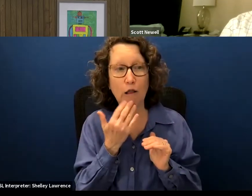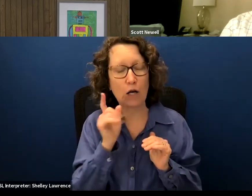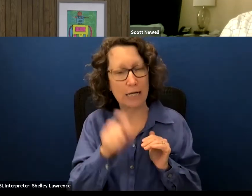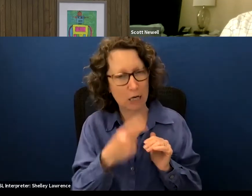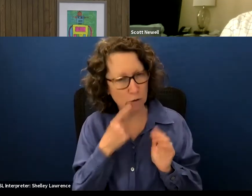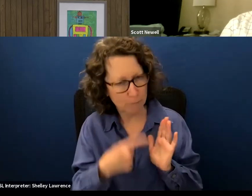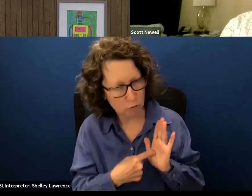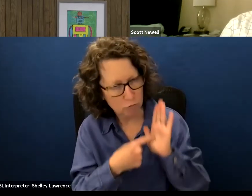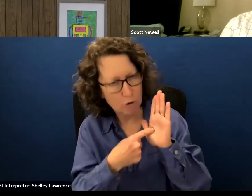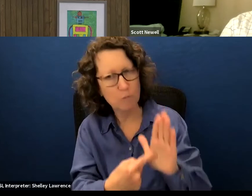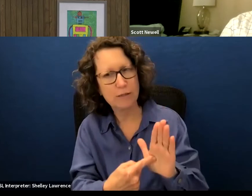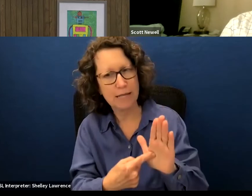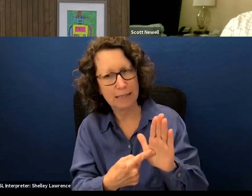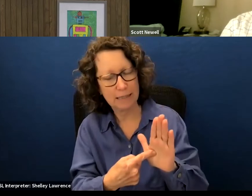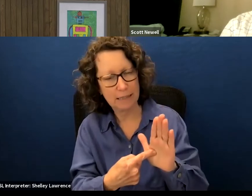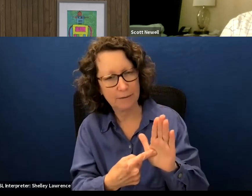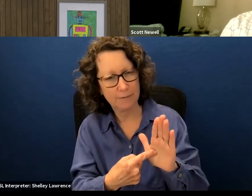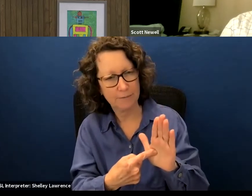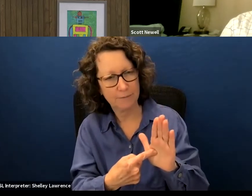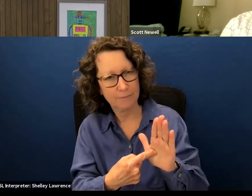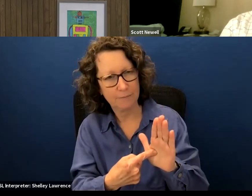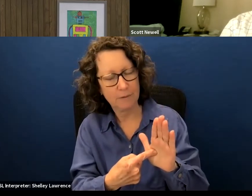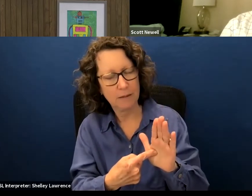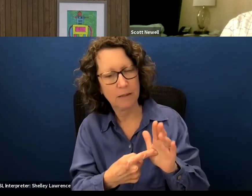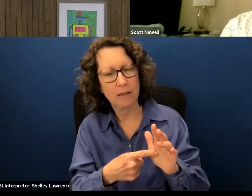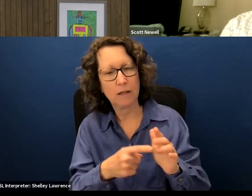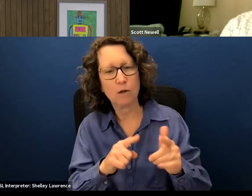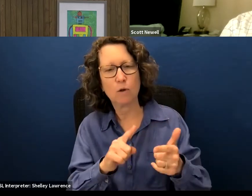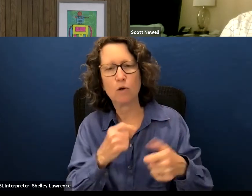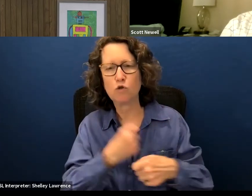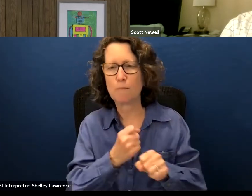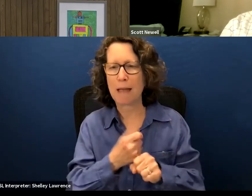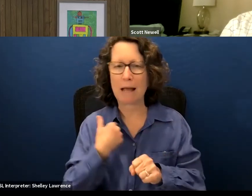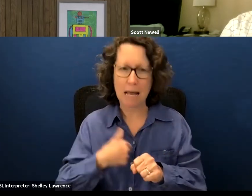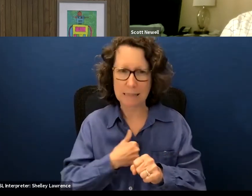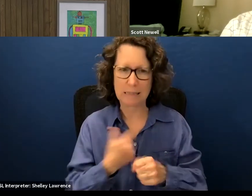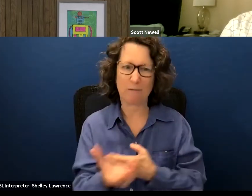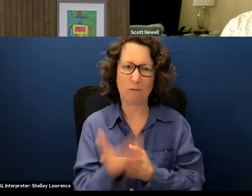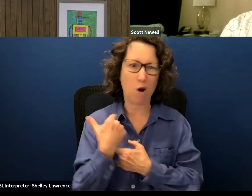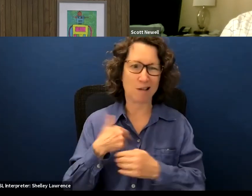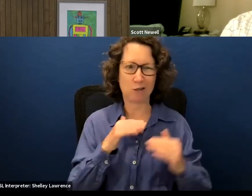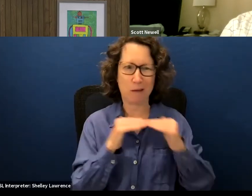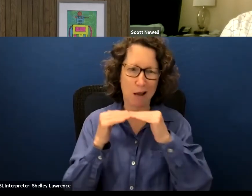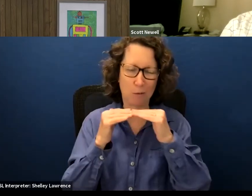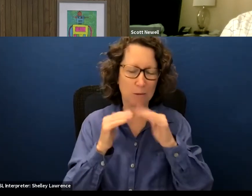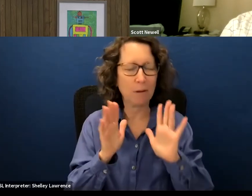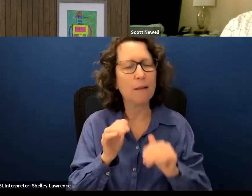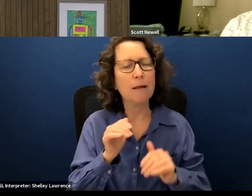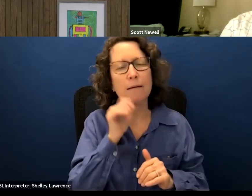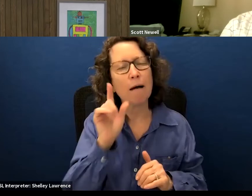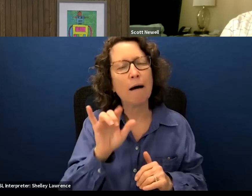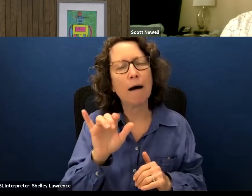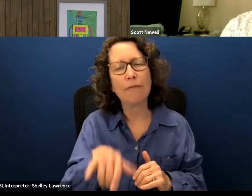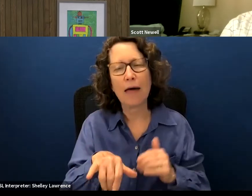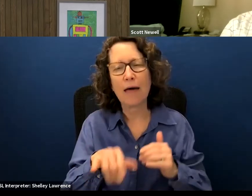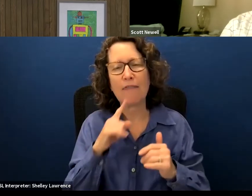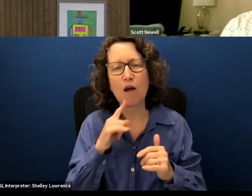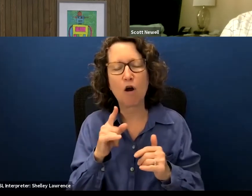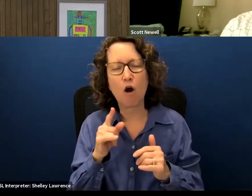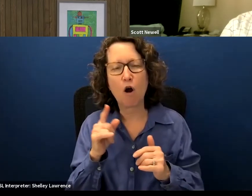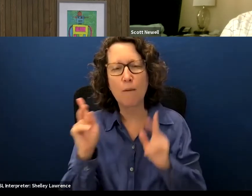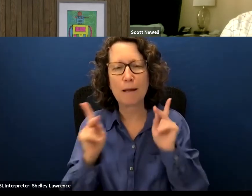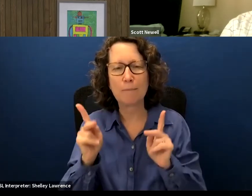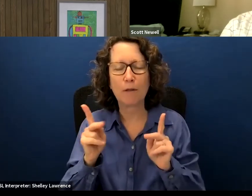to be represented in order to make us be equitable. Not that there's voices that